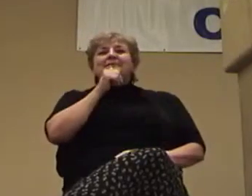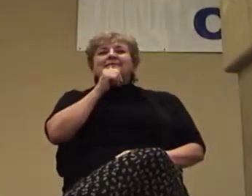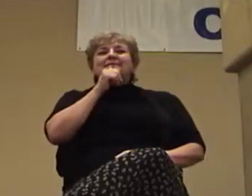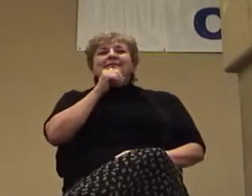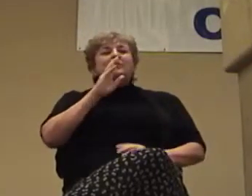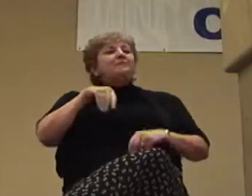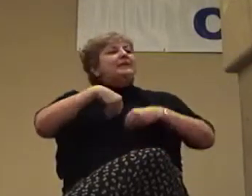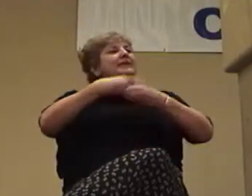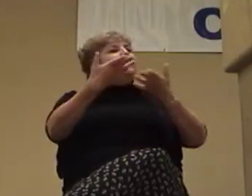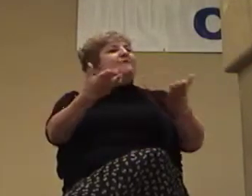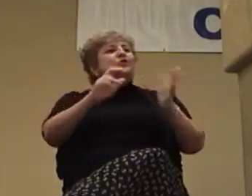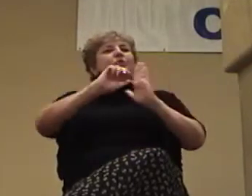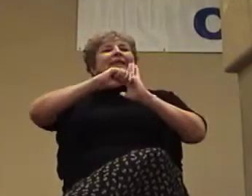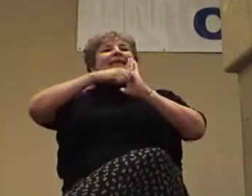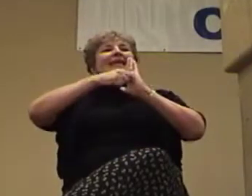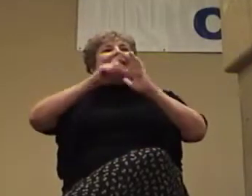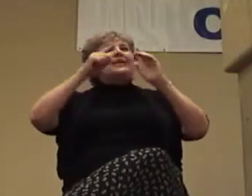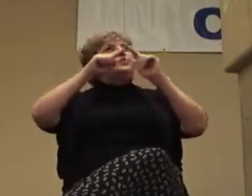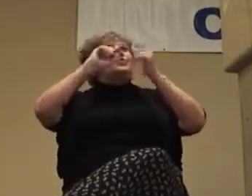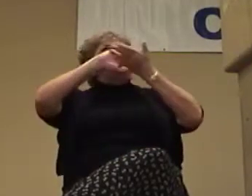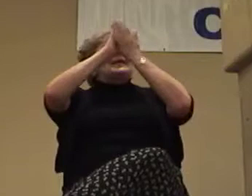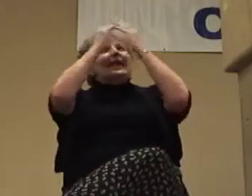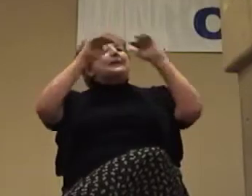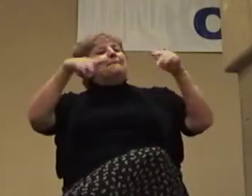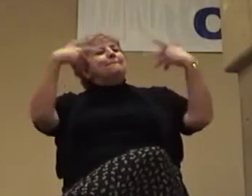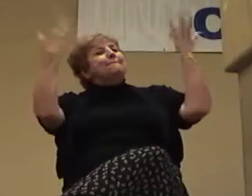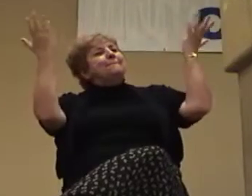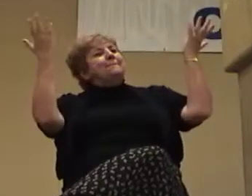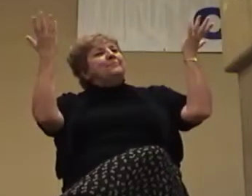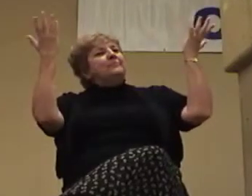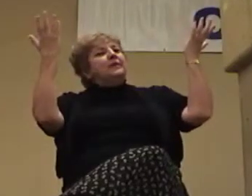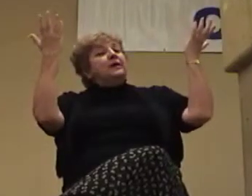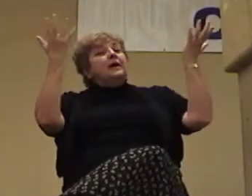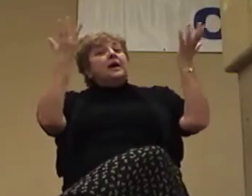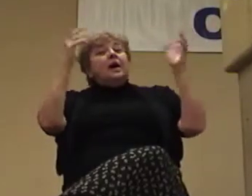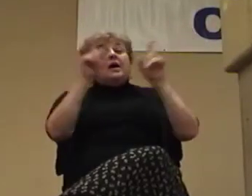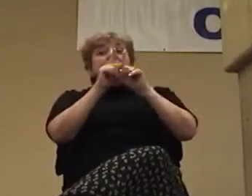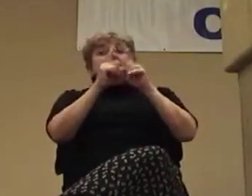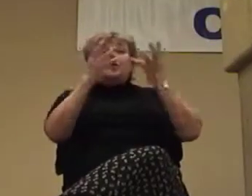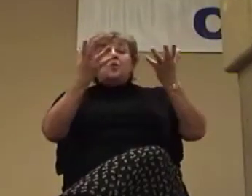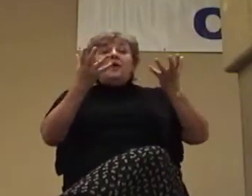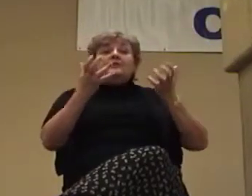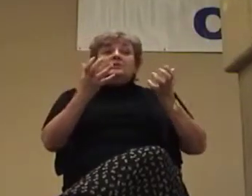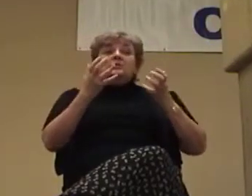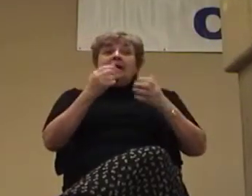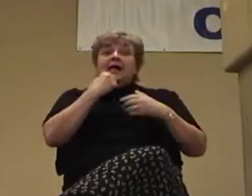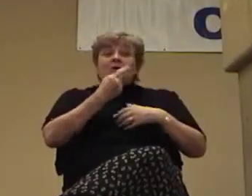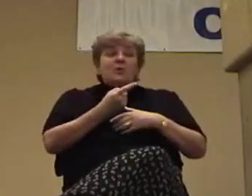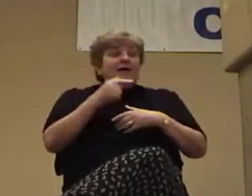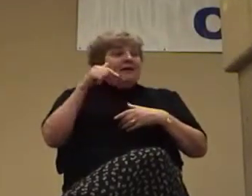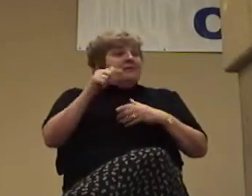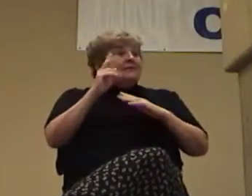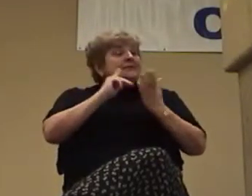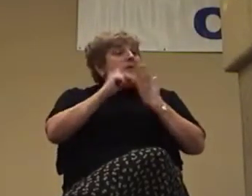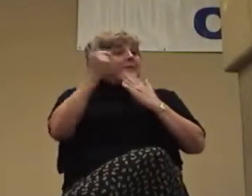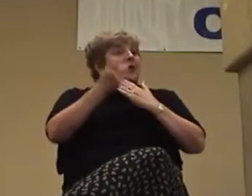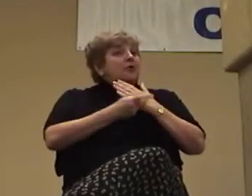I also want to share with you that this is not a program of whether or not you feel like it. This will be a program of action if you intend to